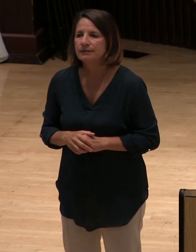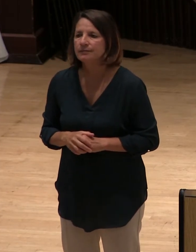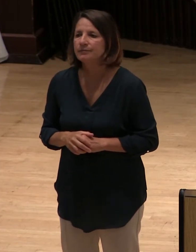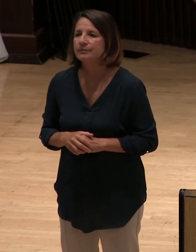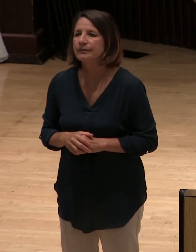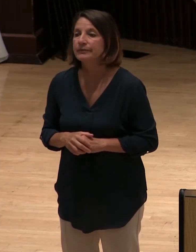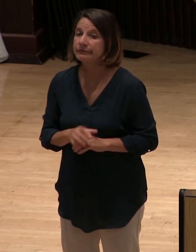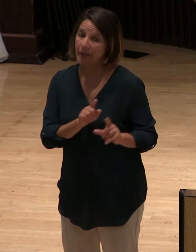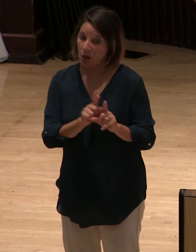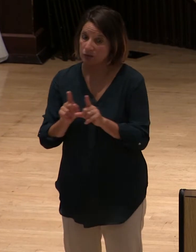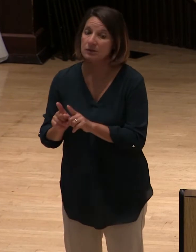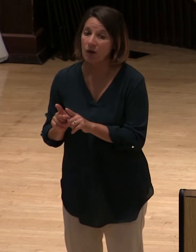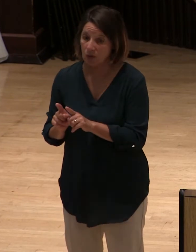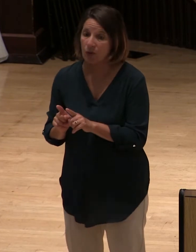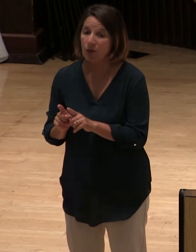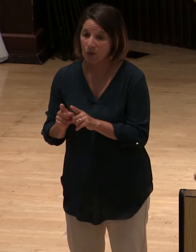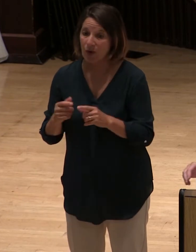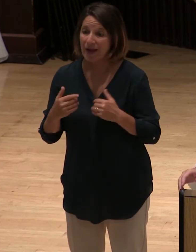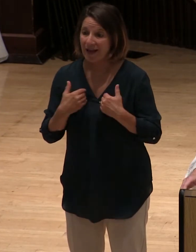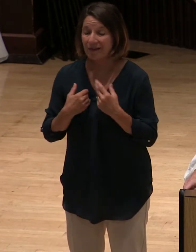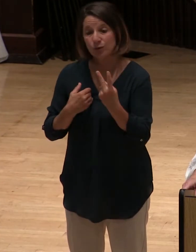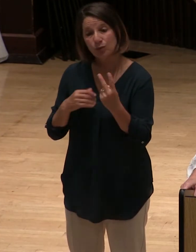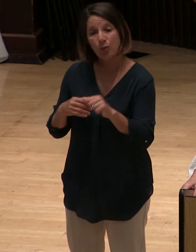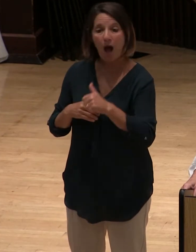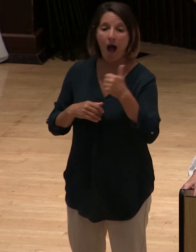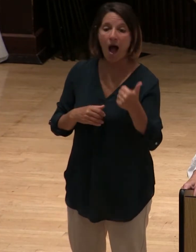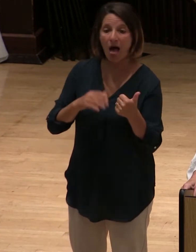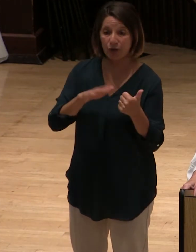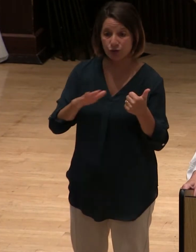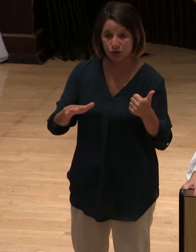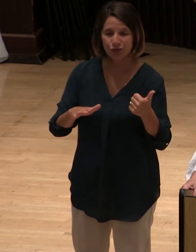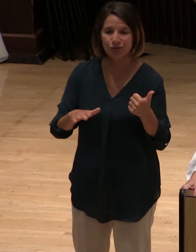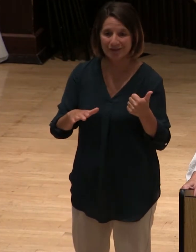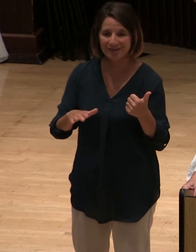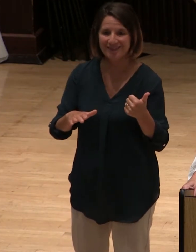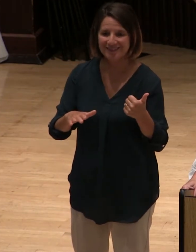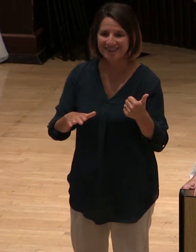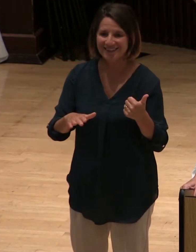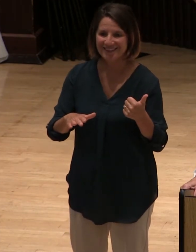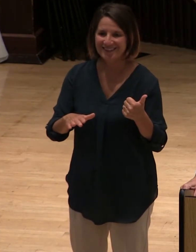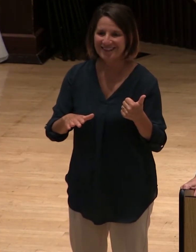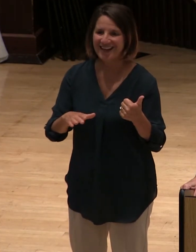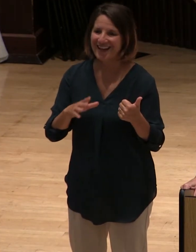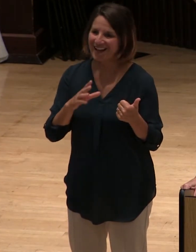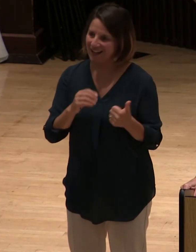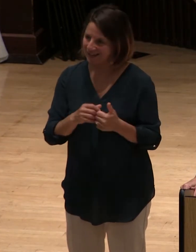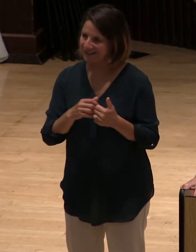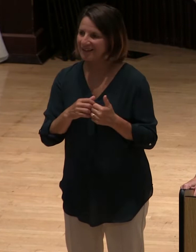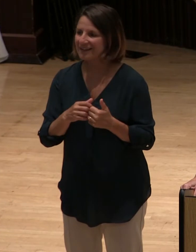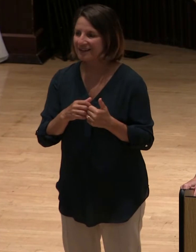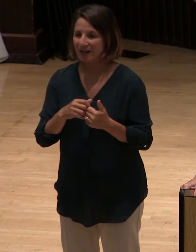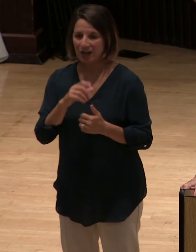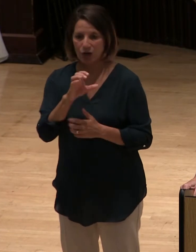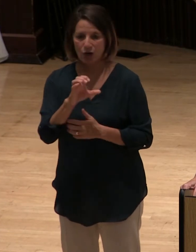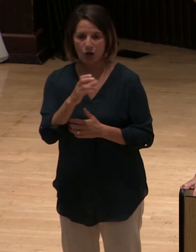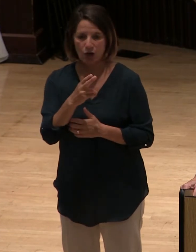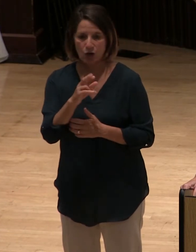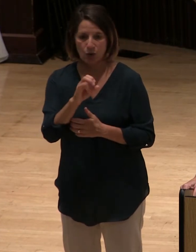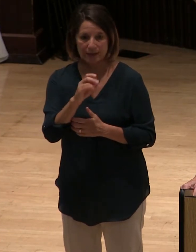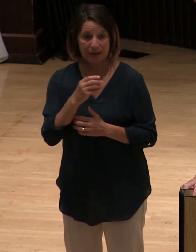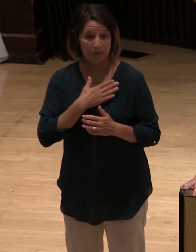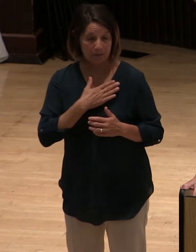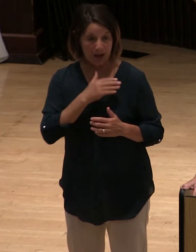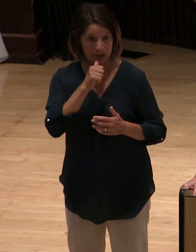I also have 2 other children and their loves of their lives, Kristen, my daughter, and